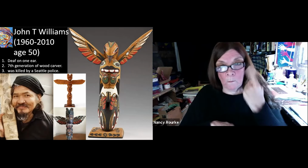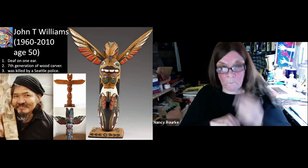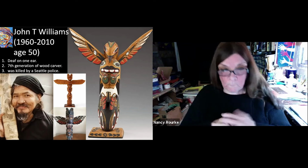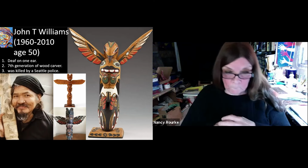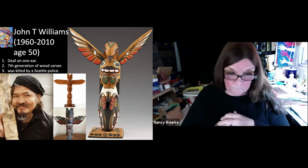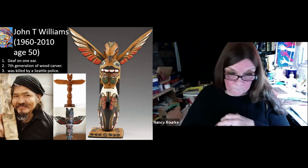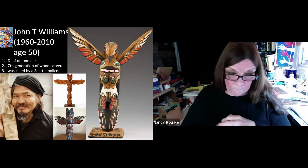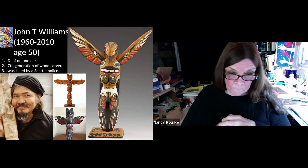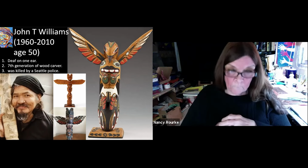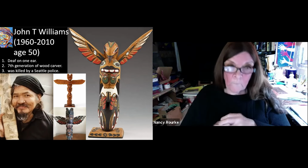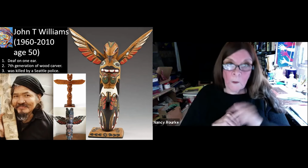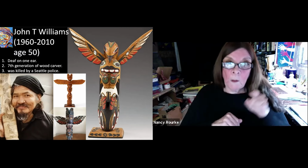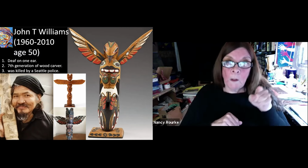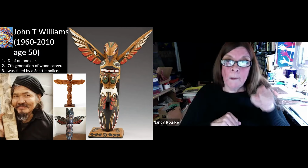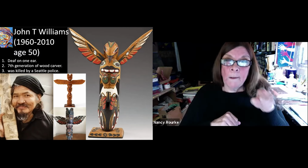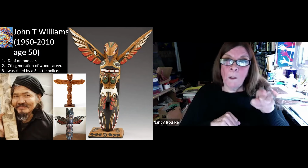deaf in one year.